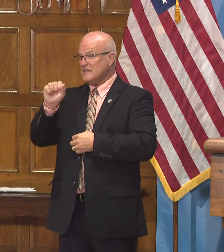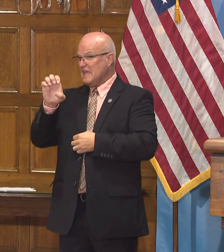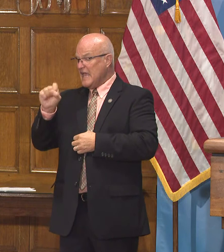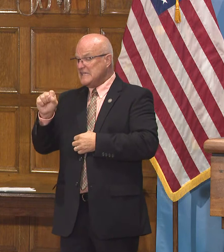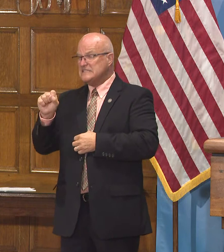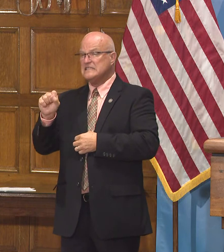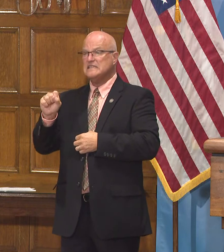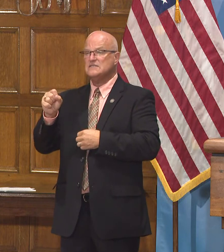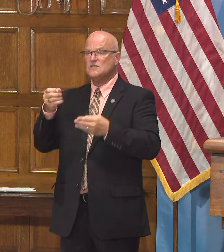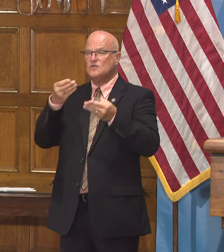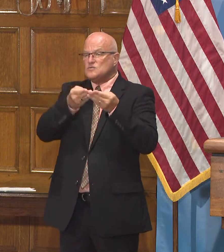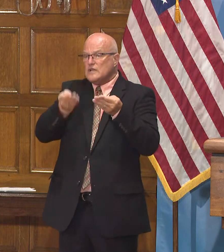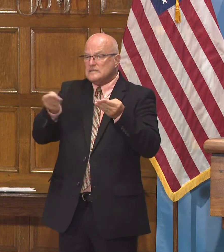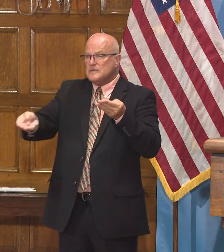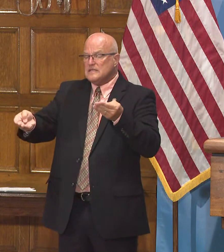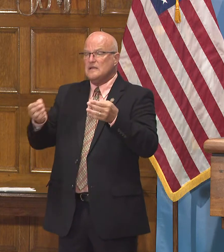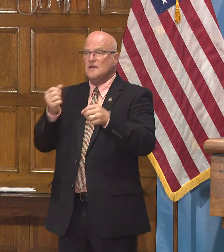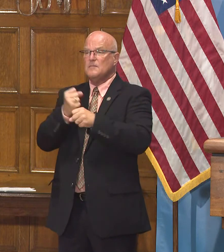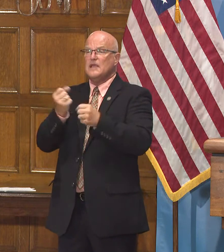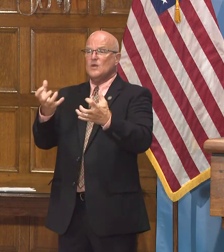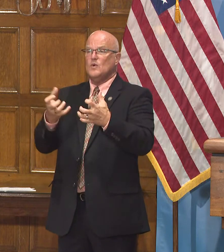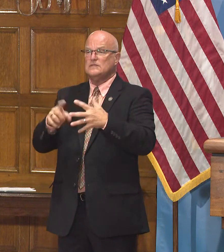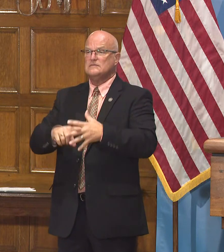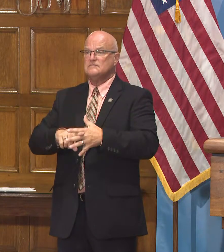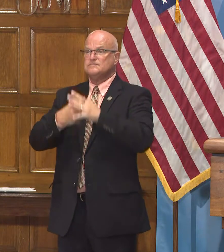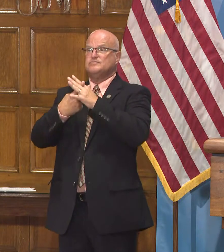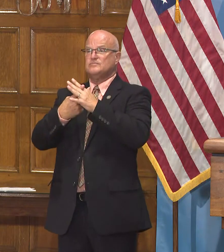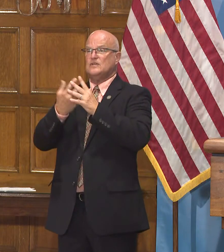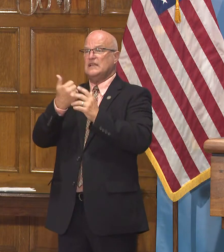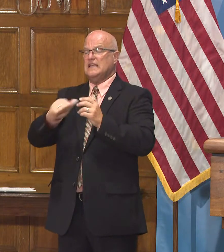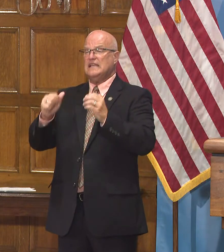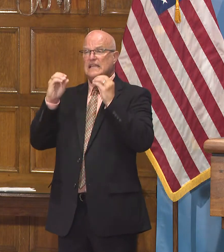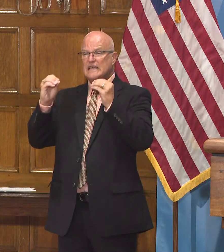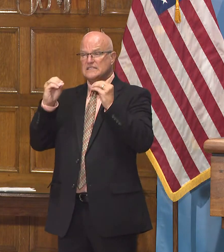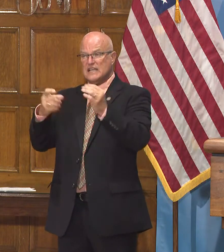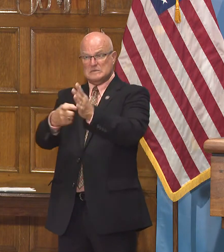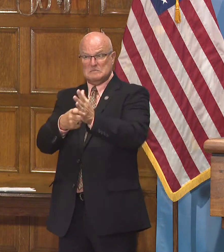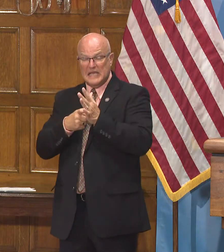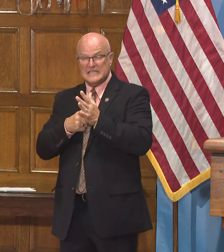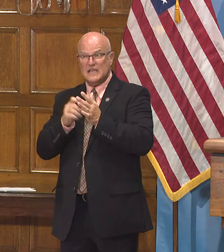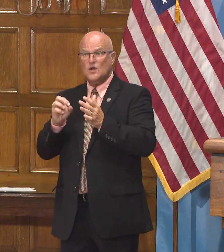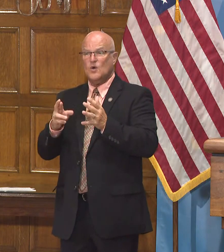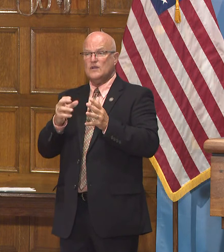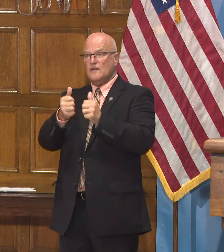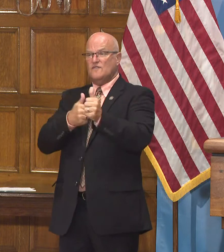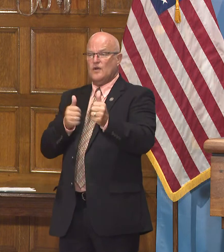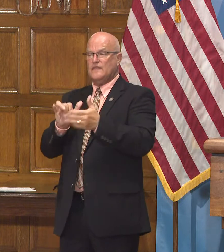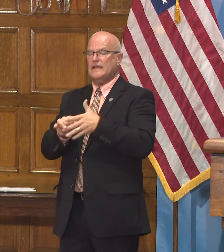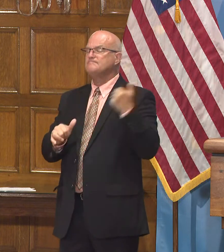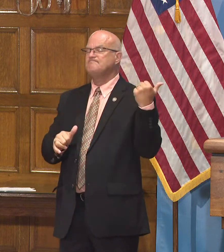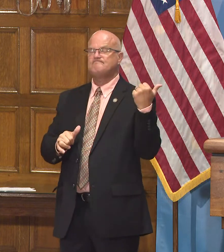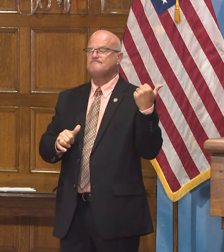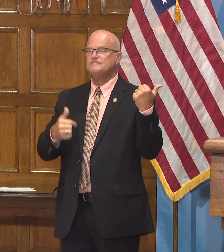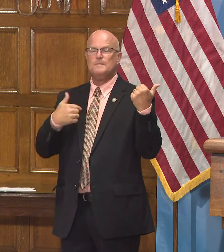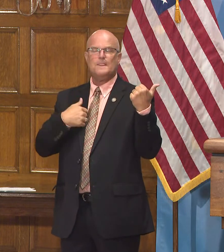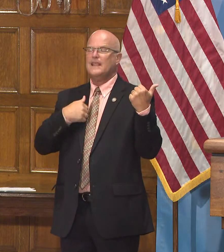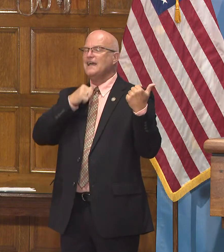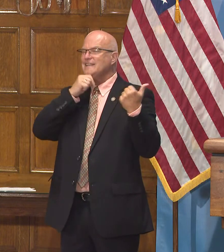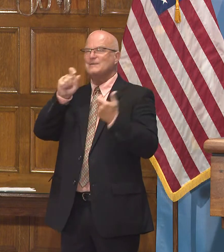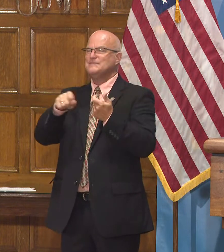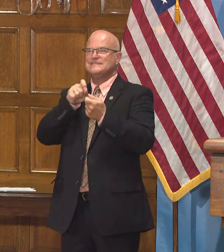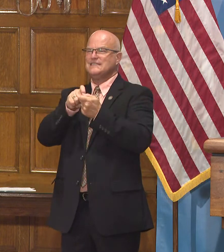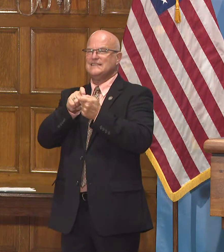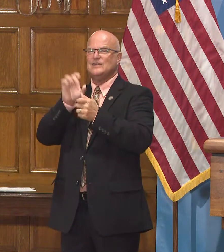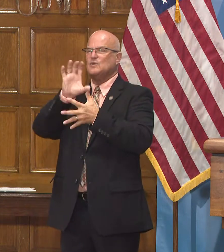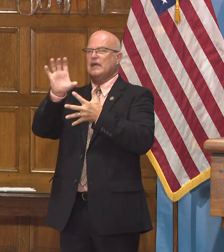sort of transmission that would make you want to implement any sort of educational mandate, or you want to avoid that? I would not put any